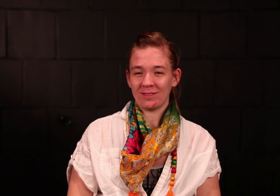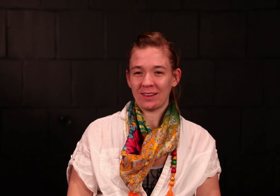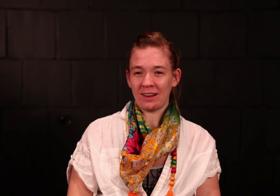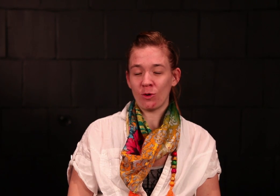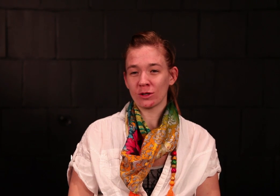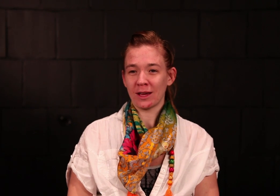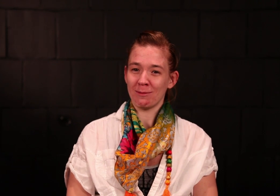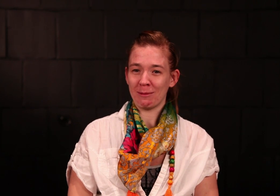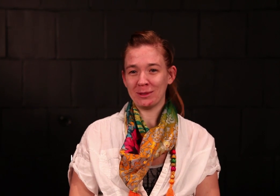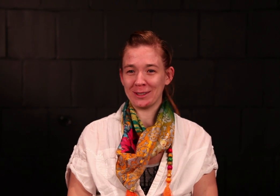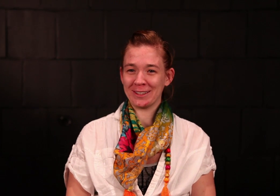Of course, I ate my boogers.